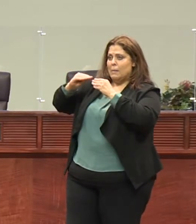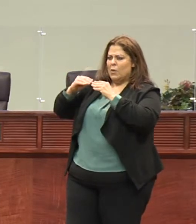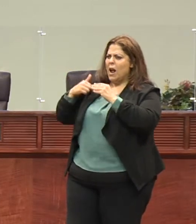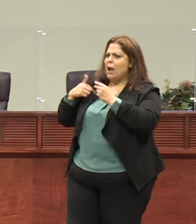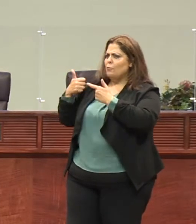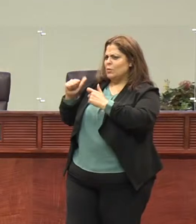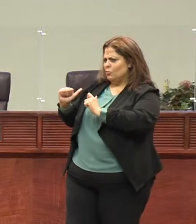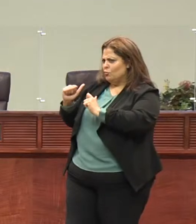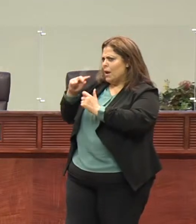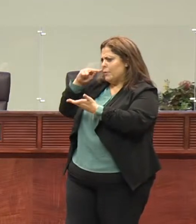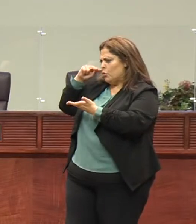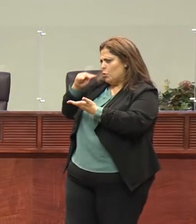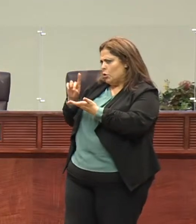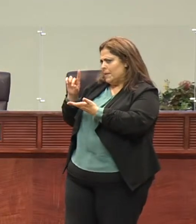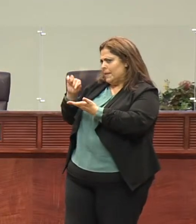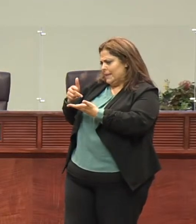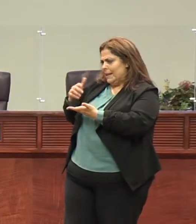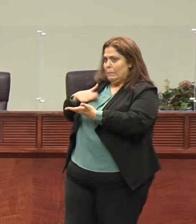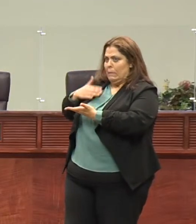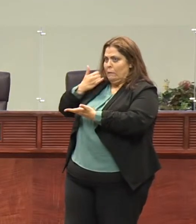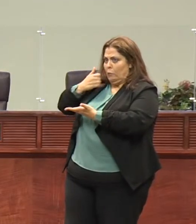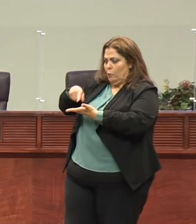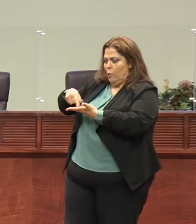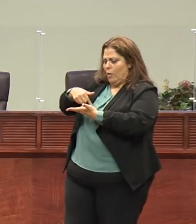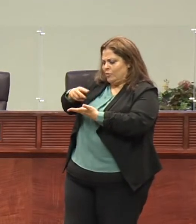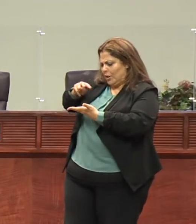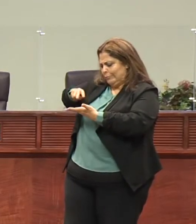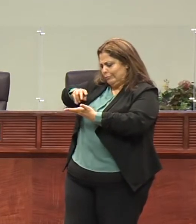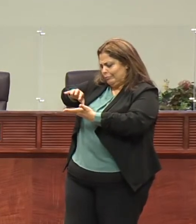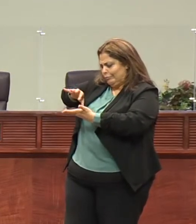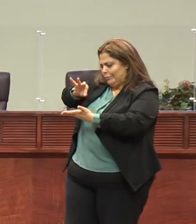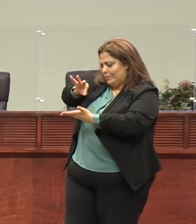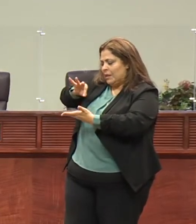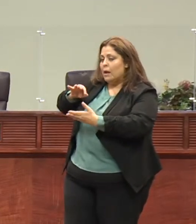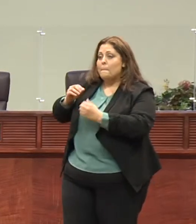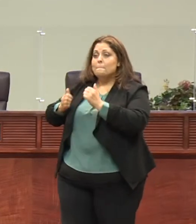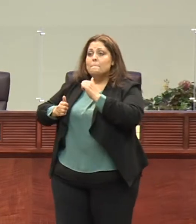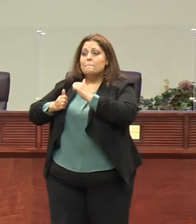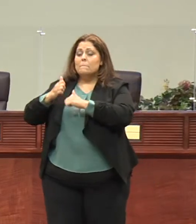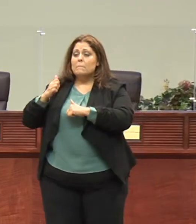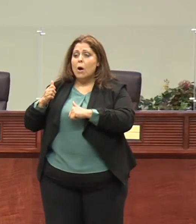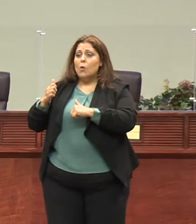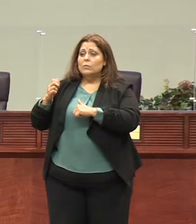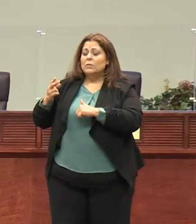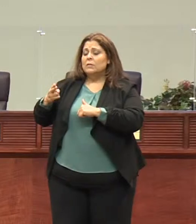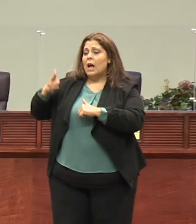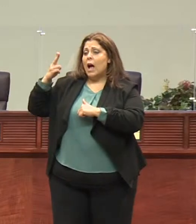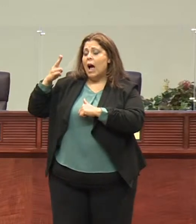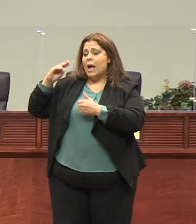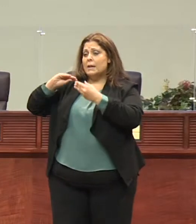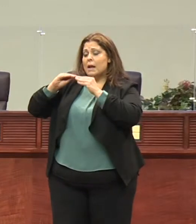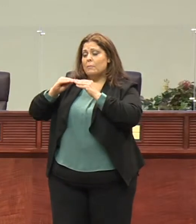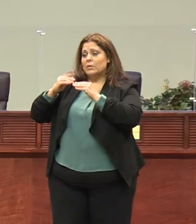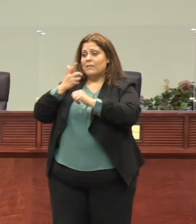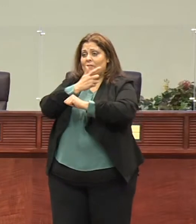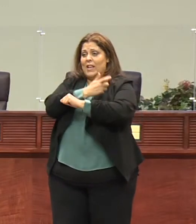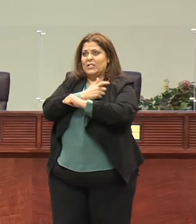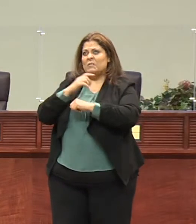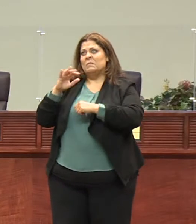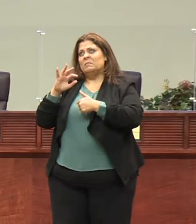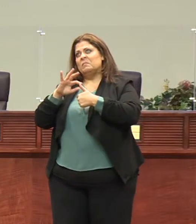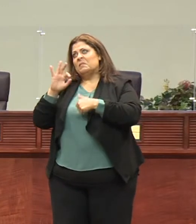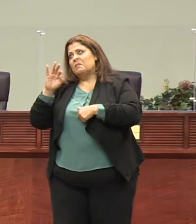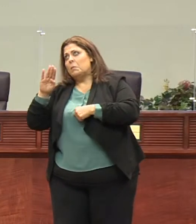I have it on my phone. When we were the highest, vaccinating February, March,